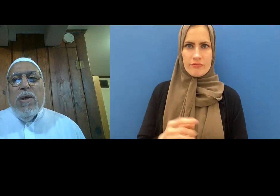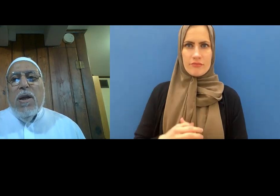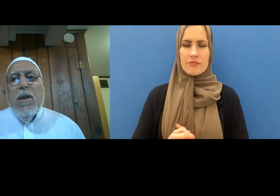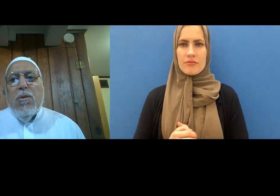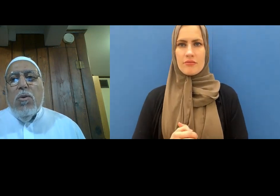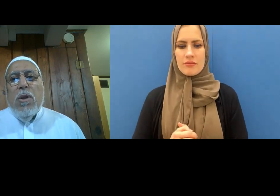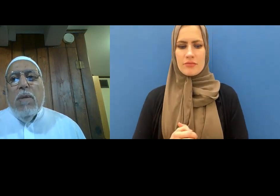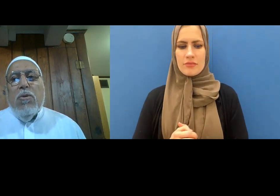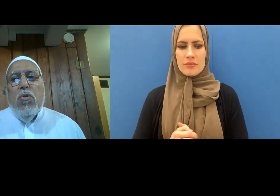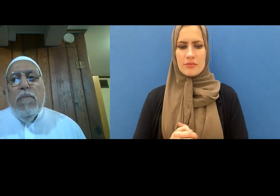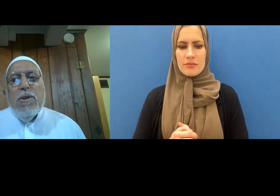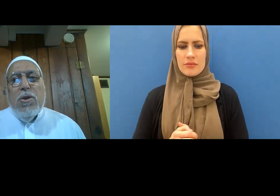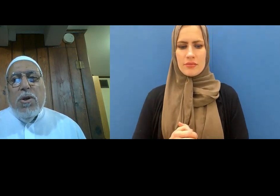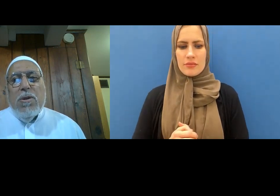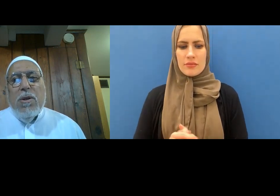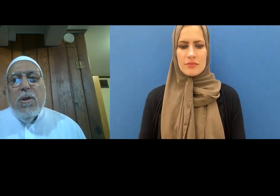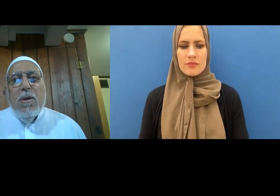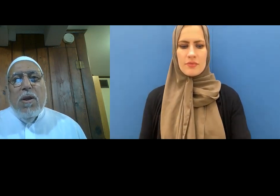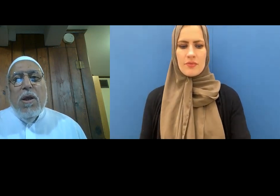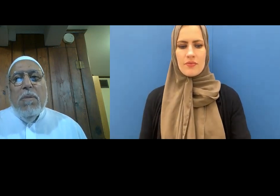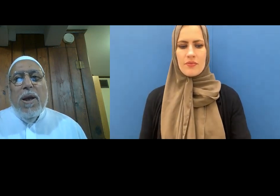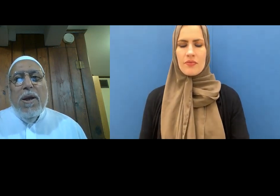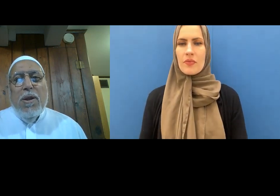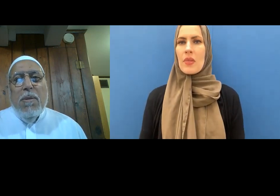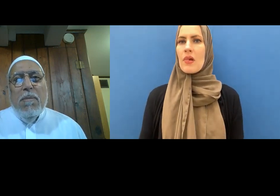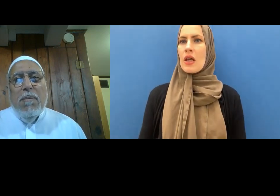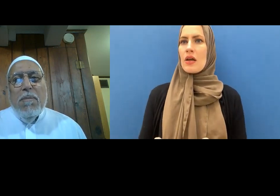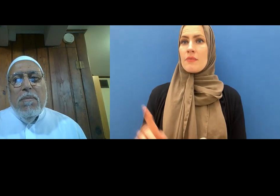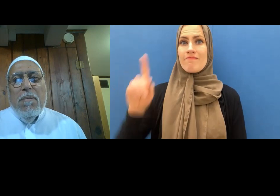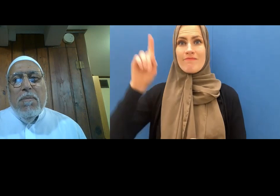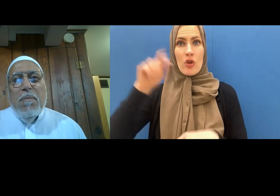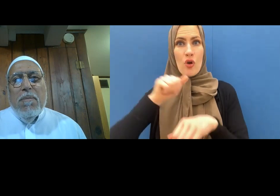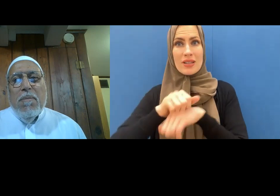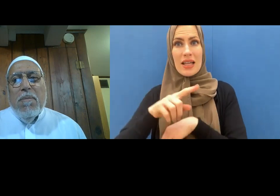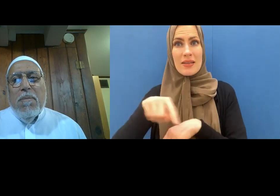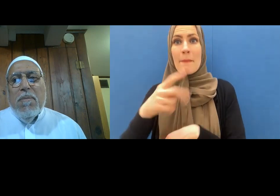when we sent to them two messengers, they belied them.